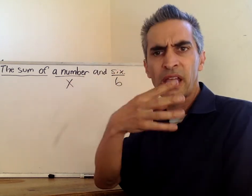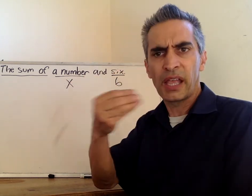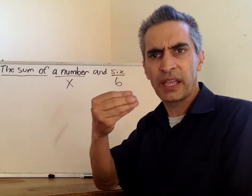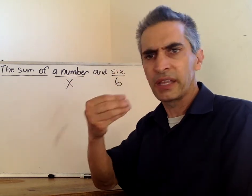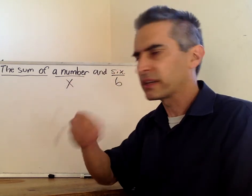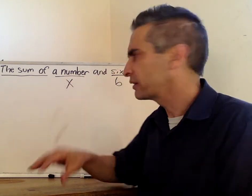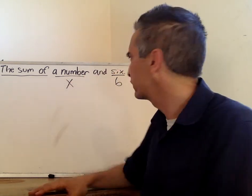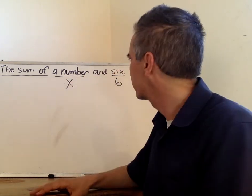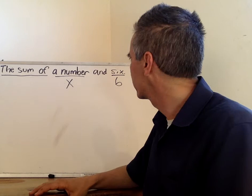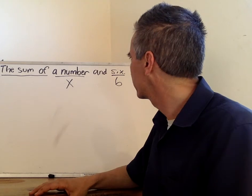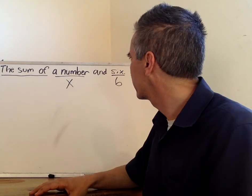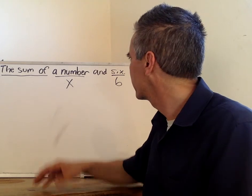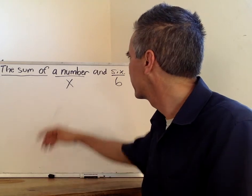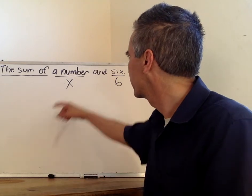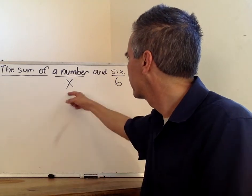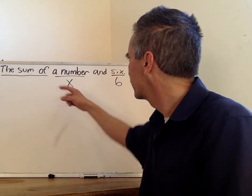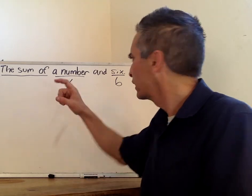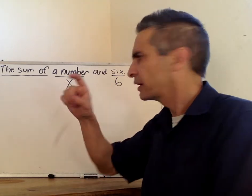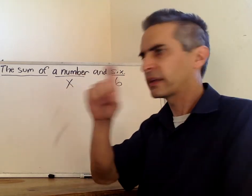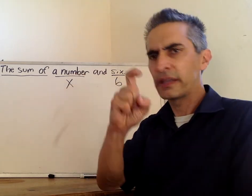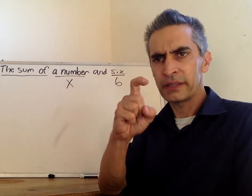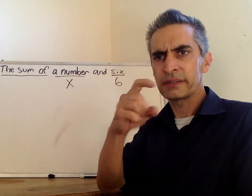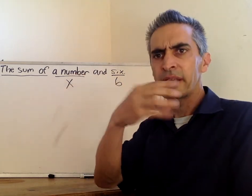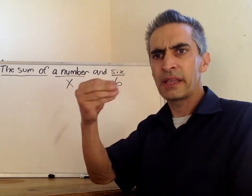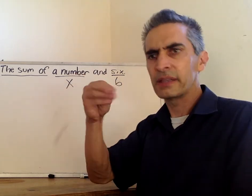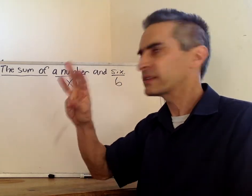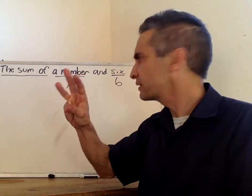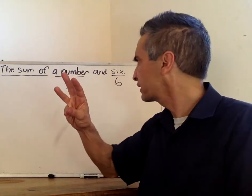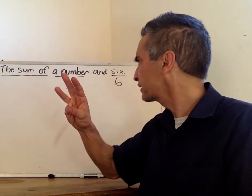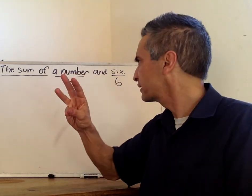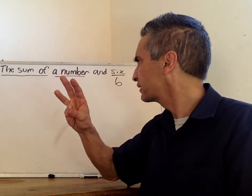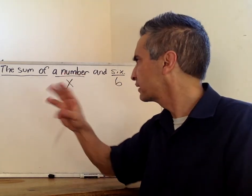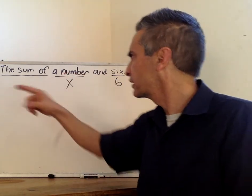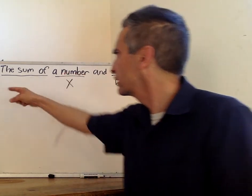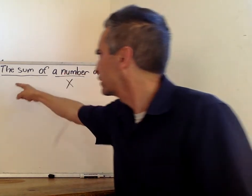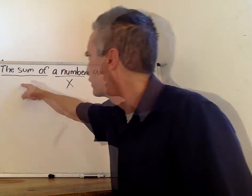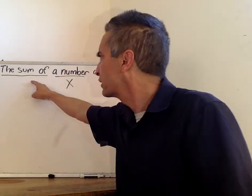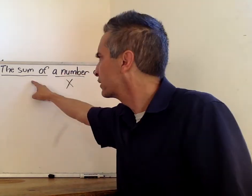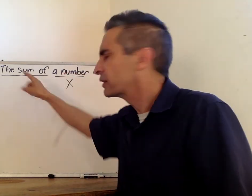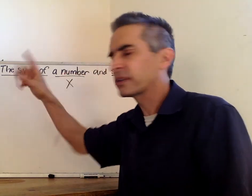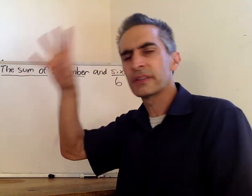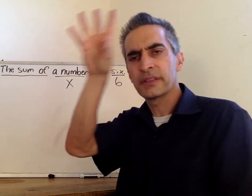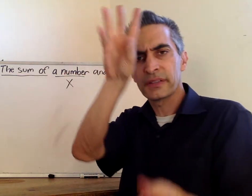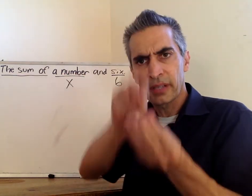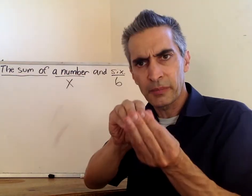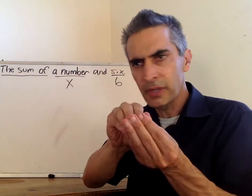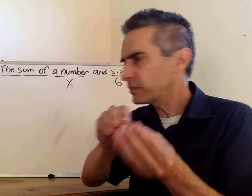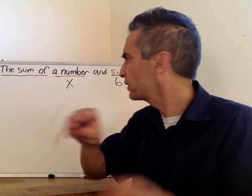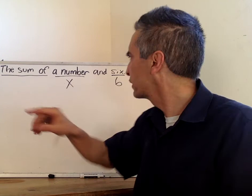This one says and. So, have x and six. This says sum up.